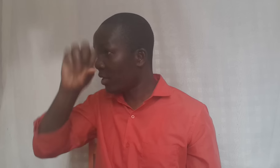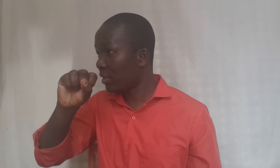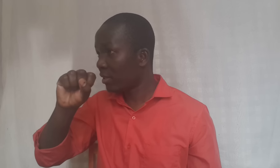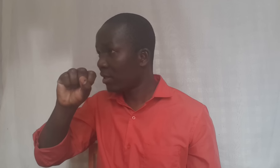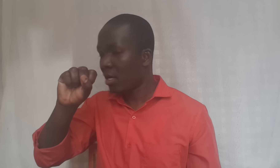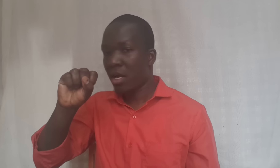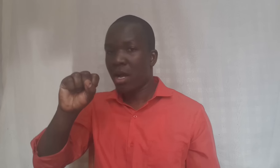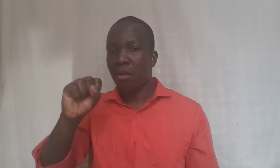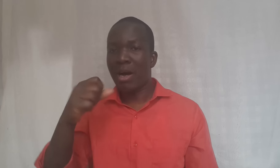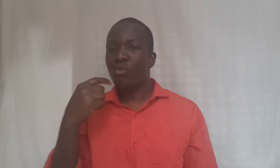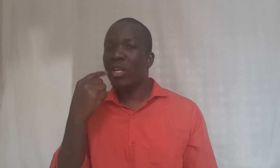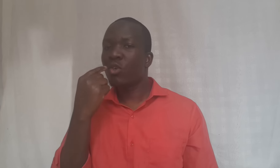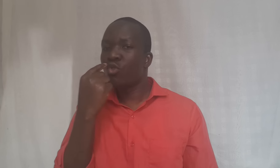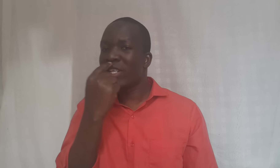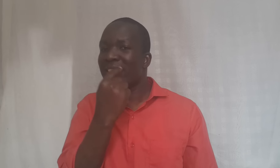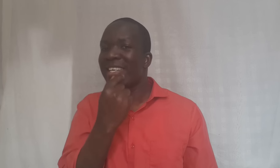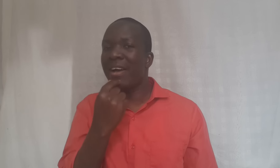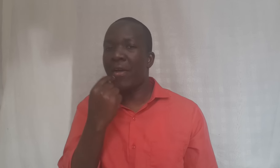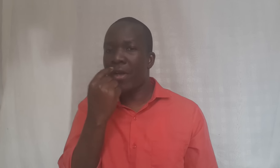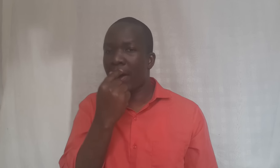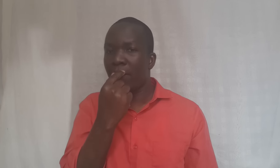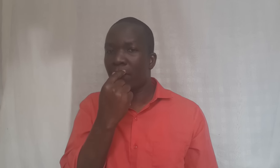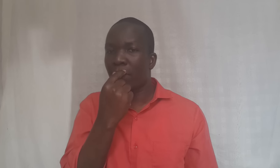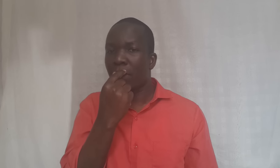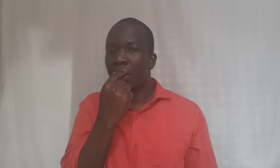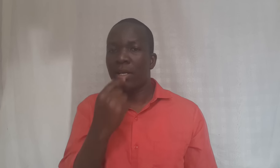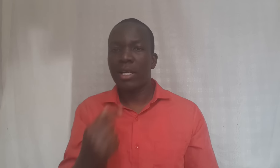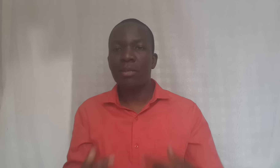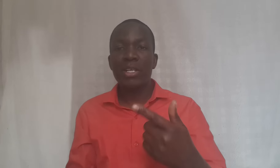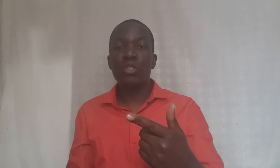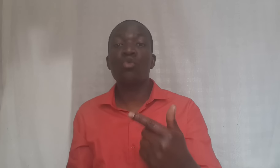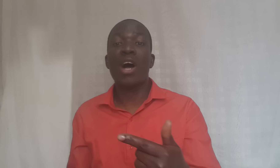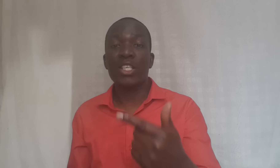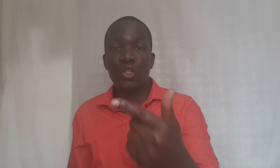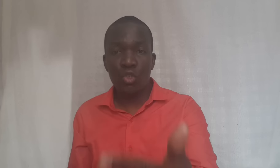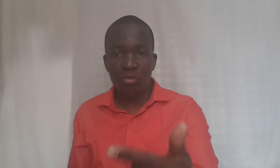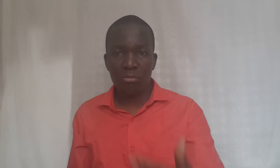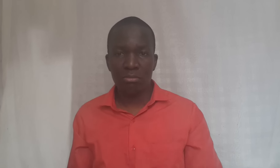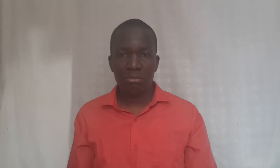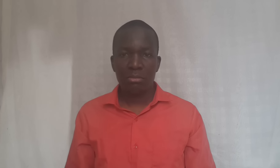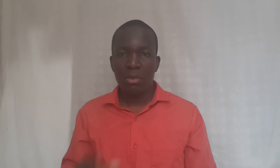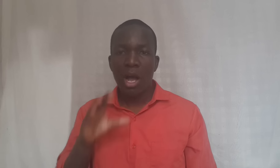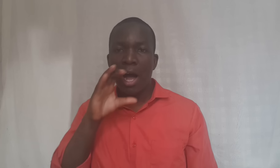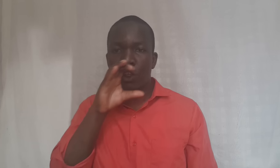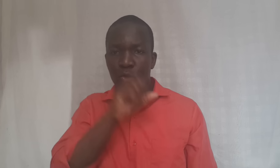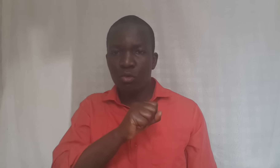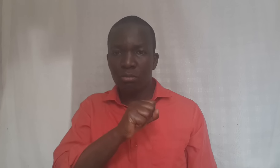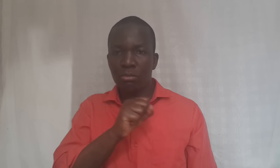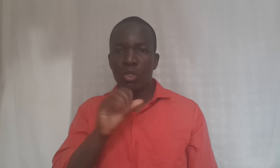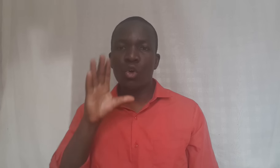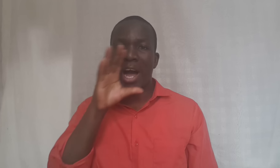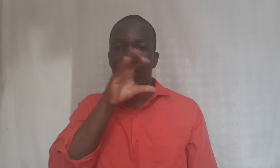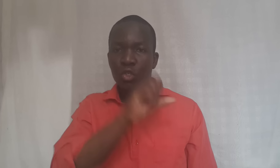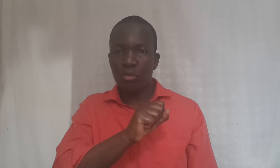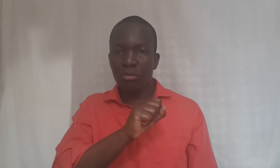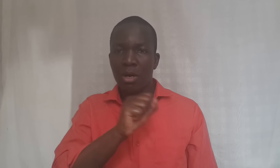miss. But when you do it near here, it means to assume. Assume. So assume,